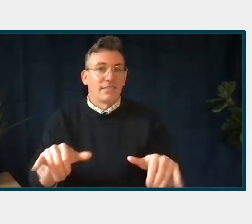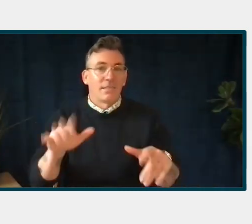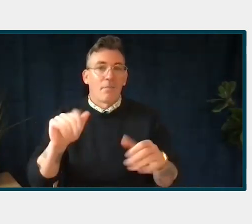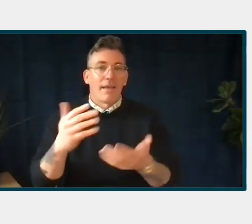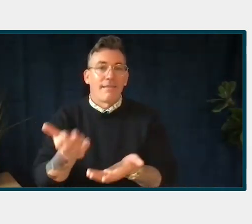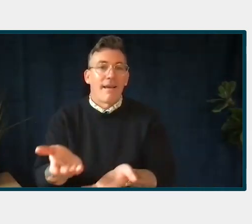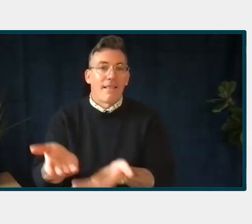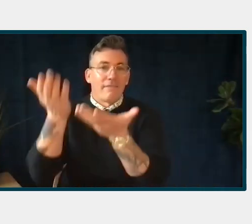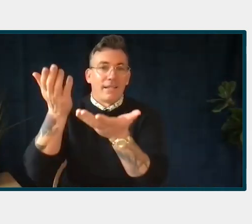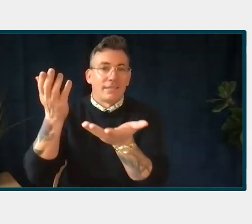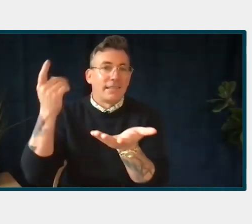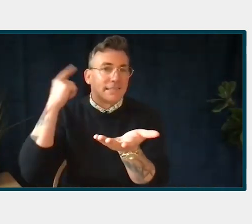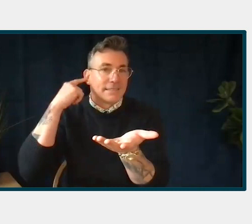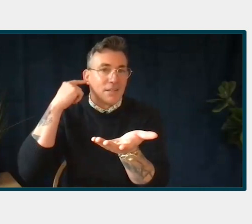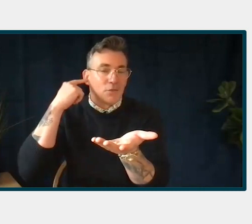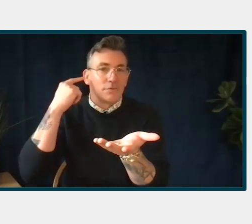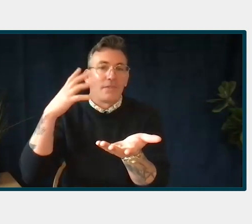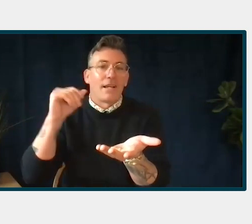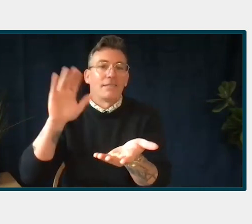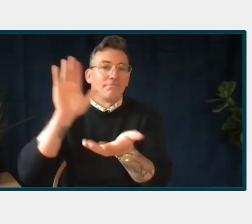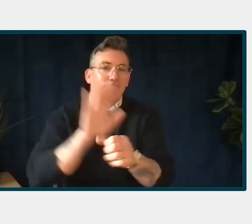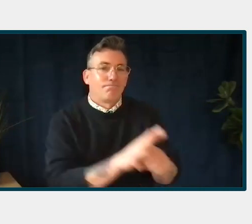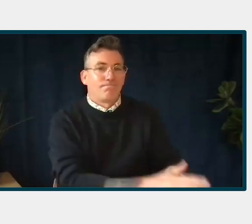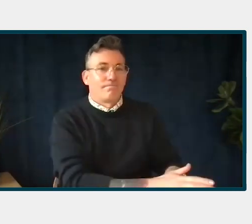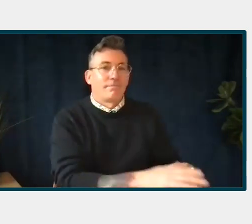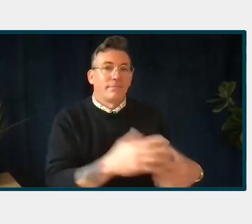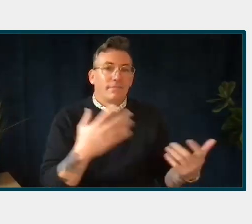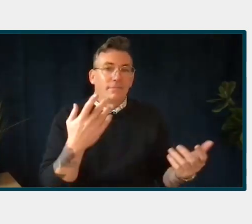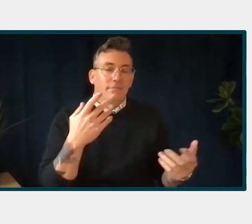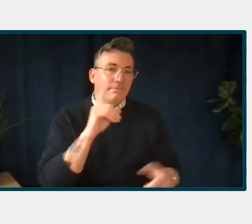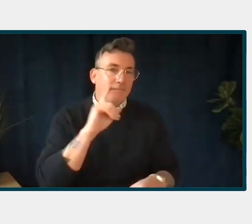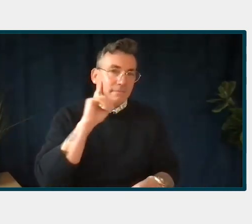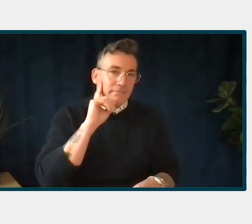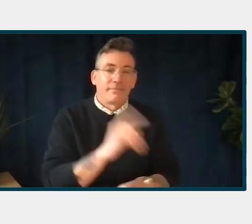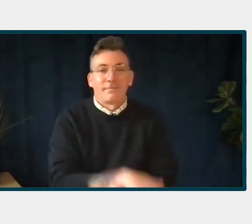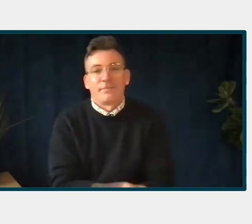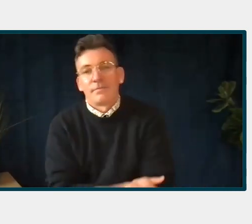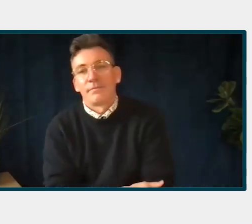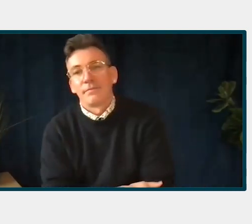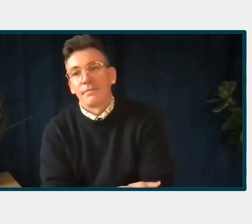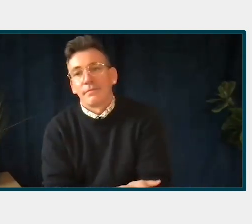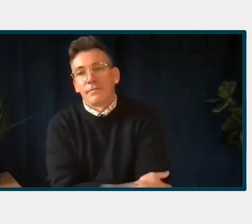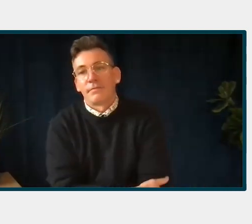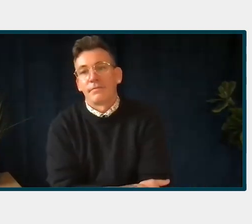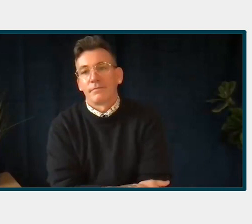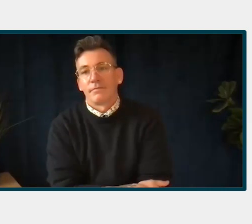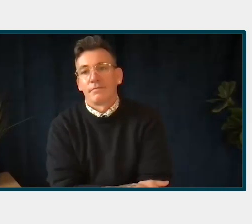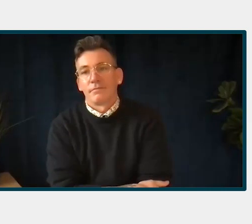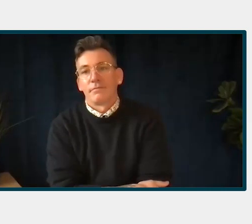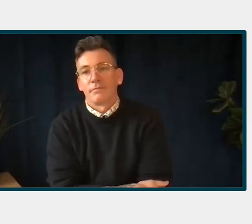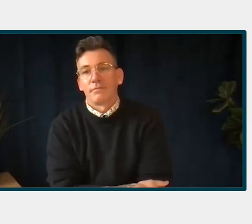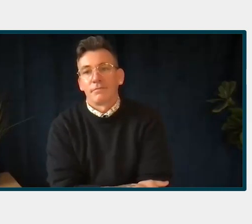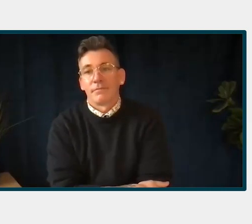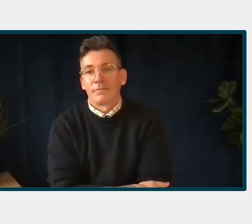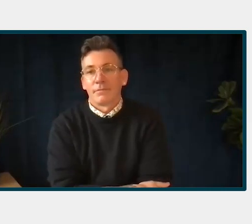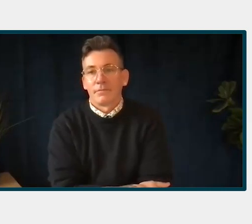So really, the main message here is that it's a system that is designed to elevate those who can hear and deeply